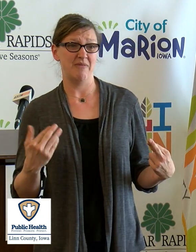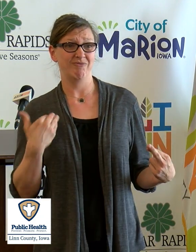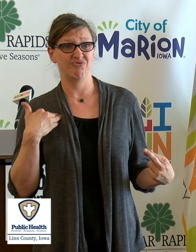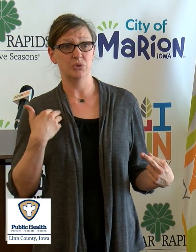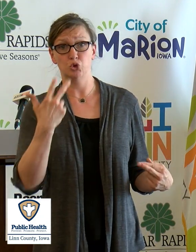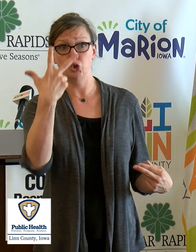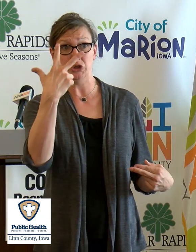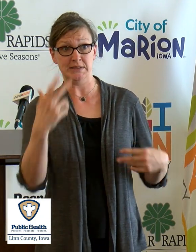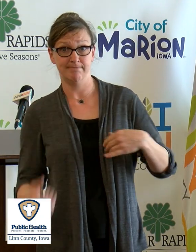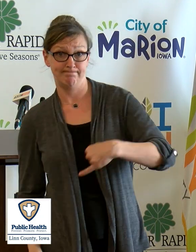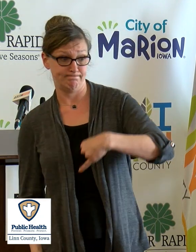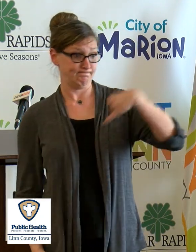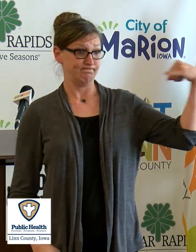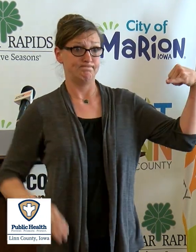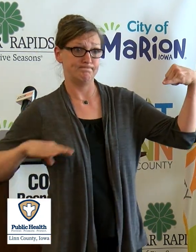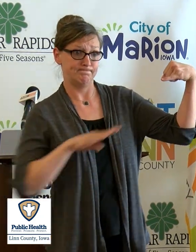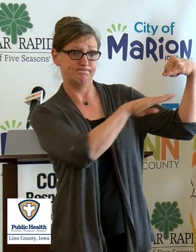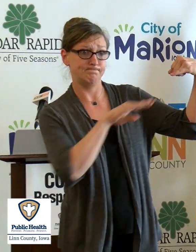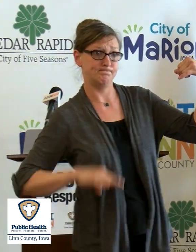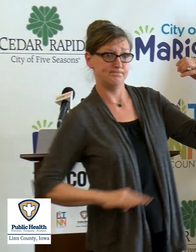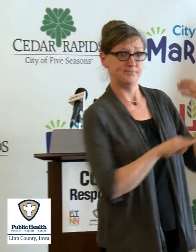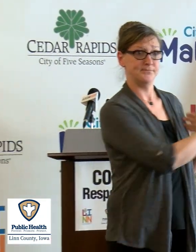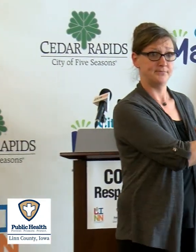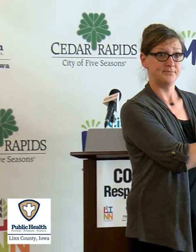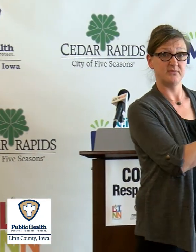this graph downward.